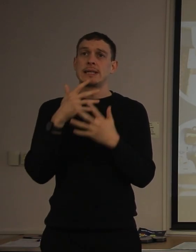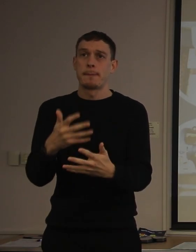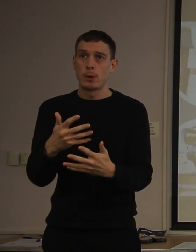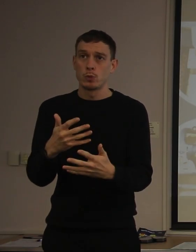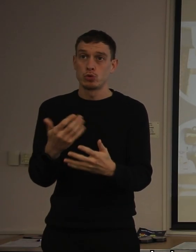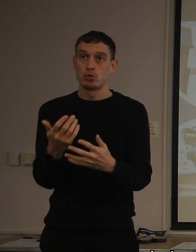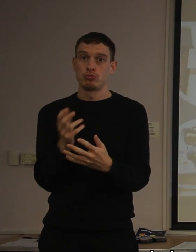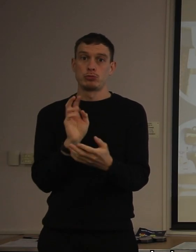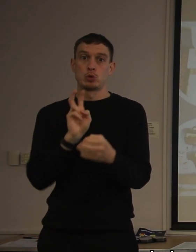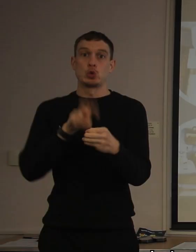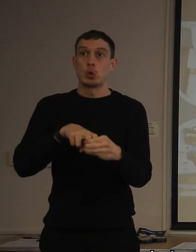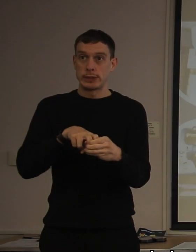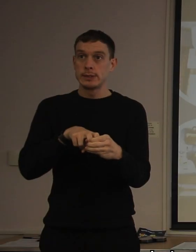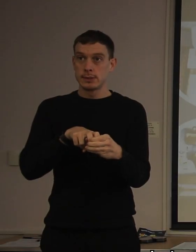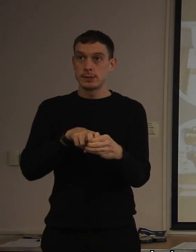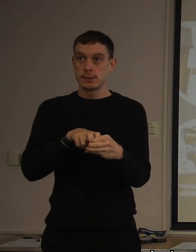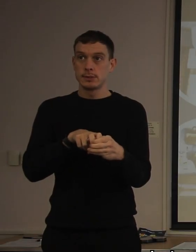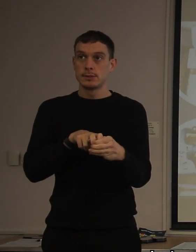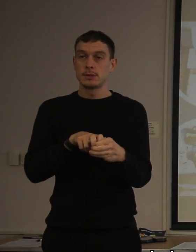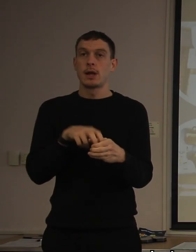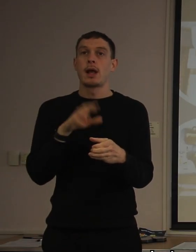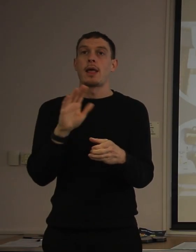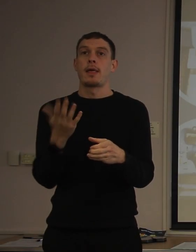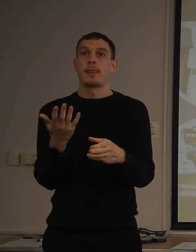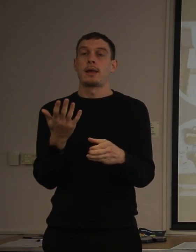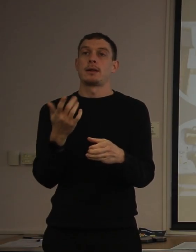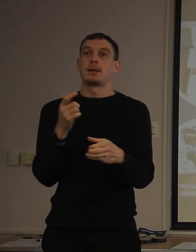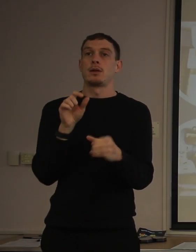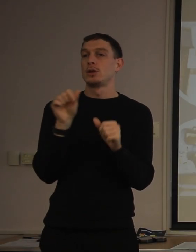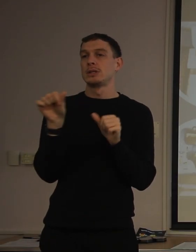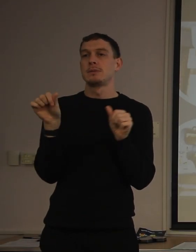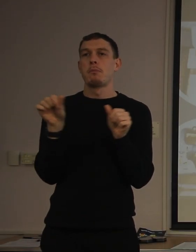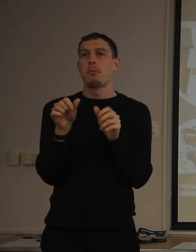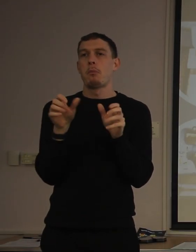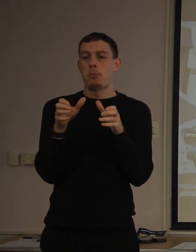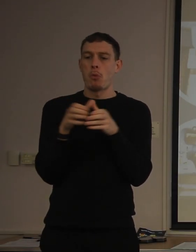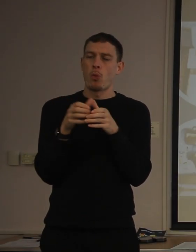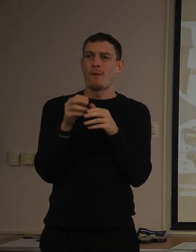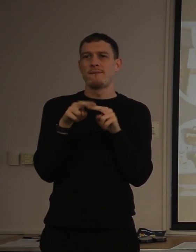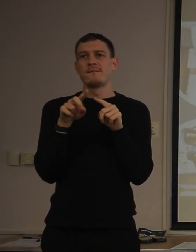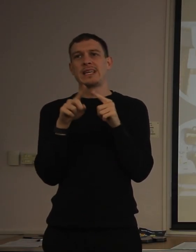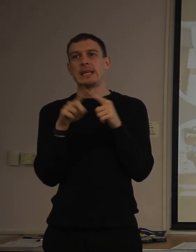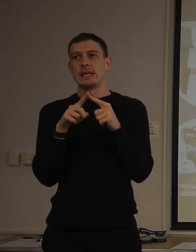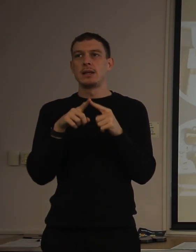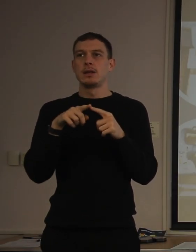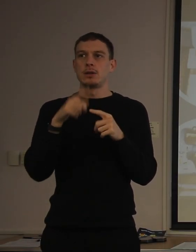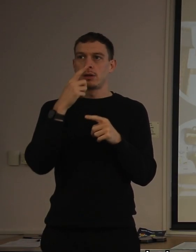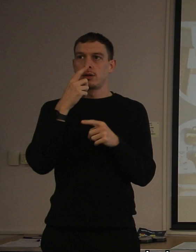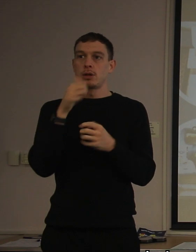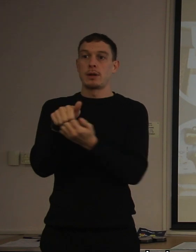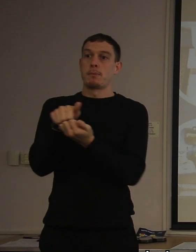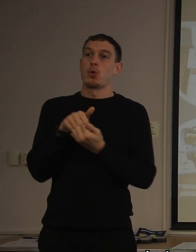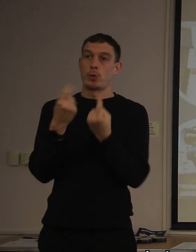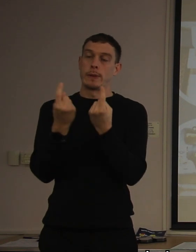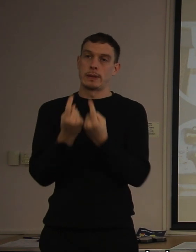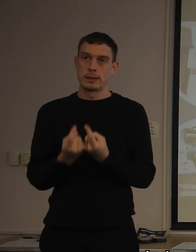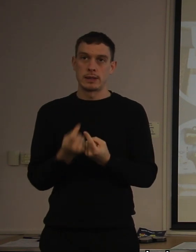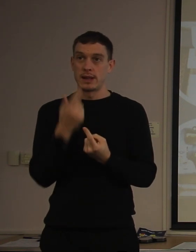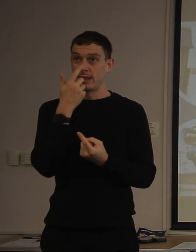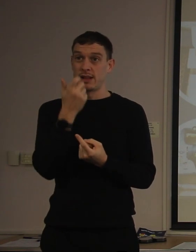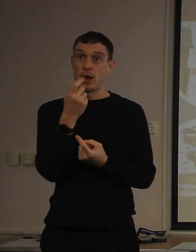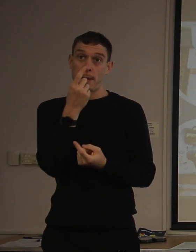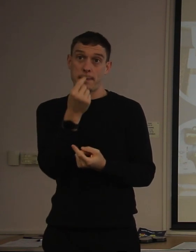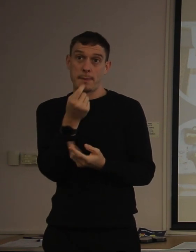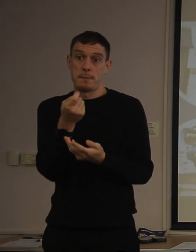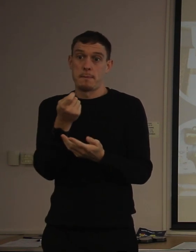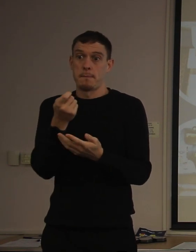Things, and then there's normally a very small fee for some items, and that just enables you to borrow them.